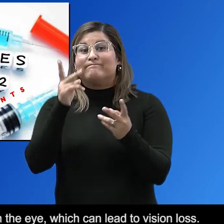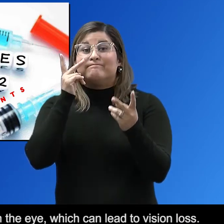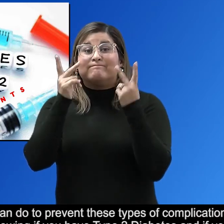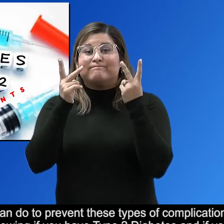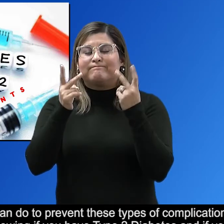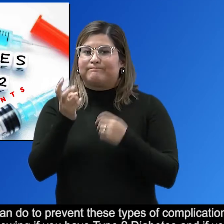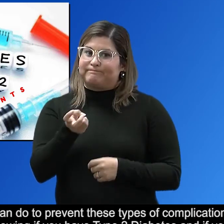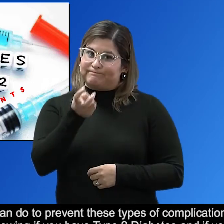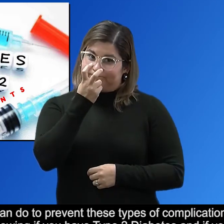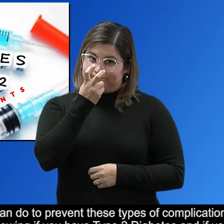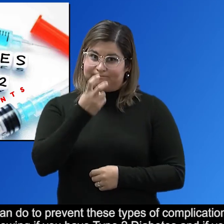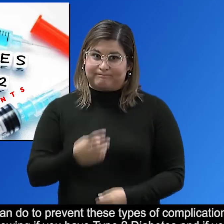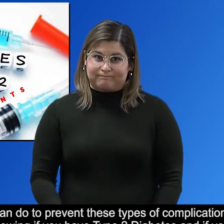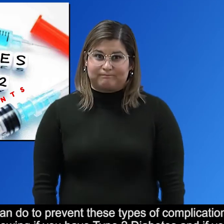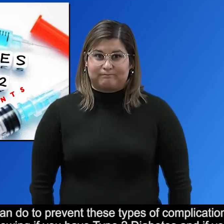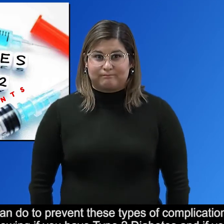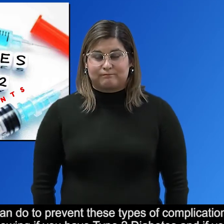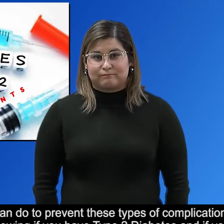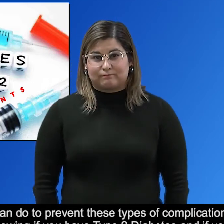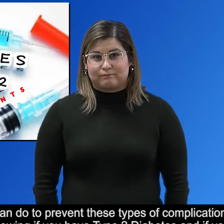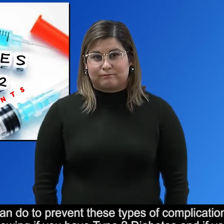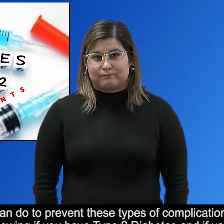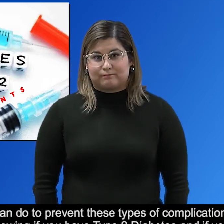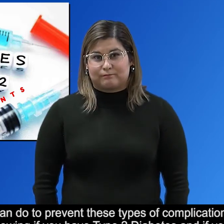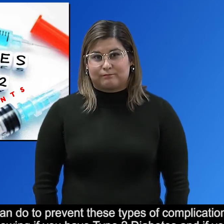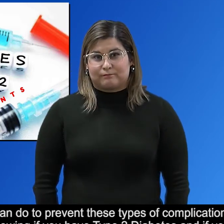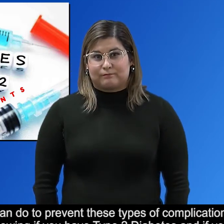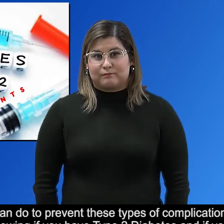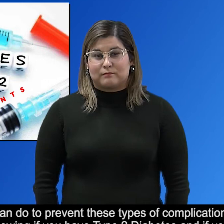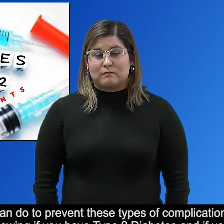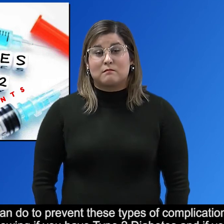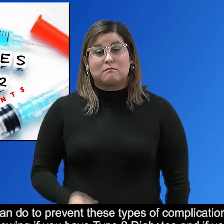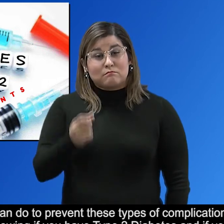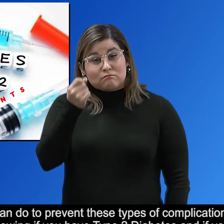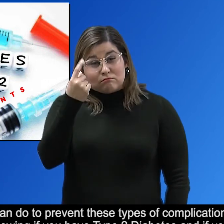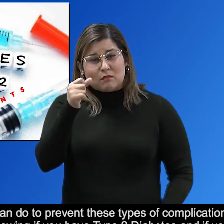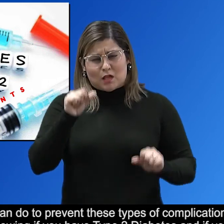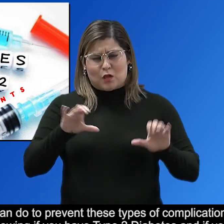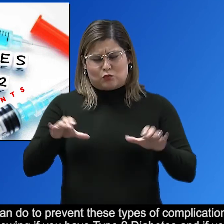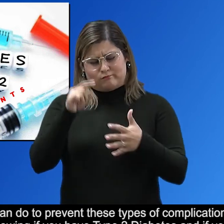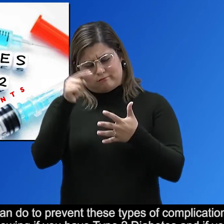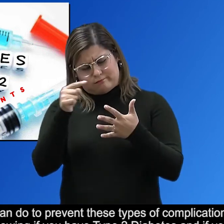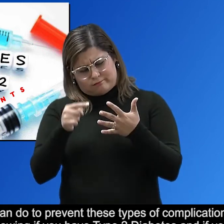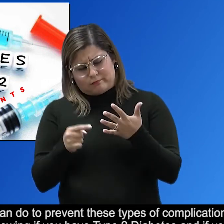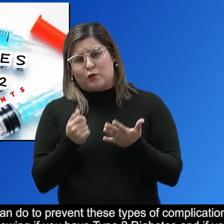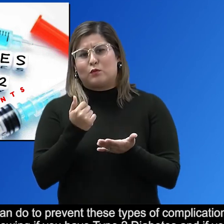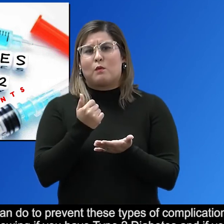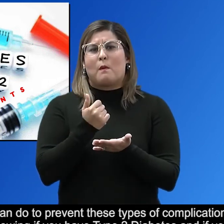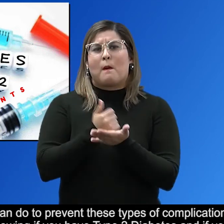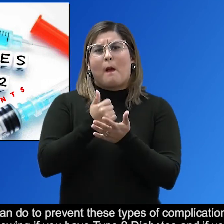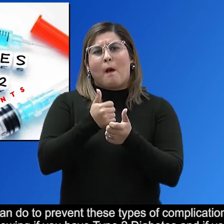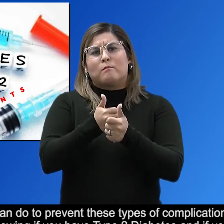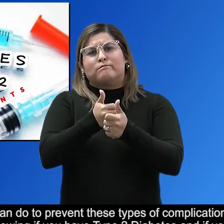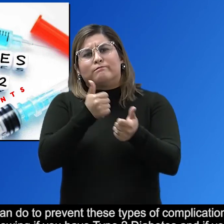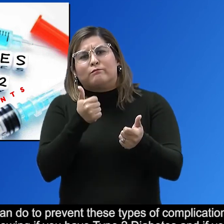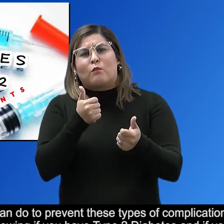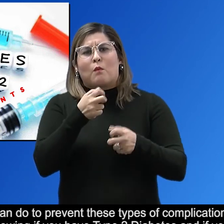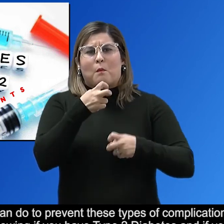There are things you can do to prevent these types of complications. But the first step is knowing